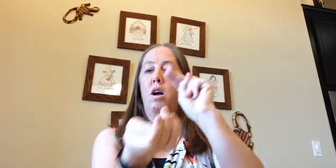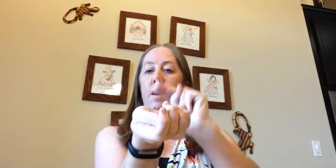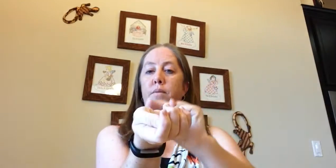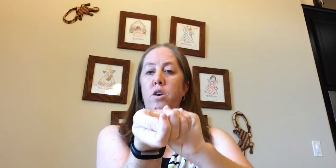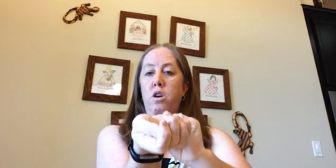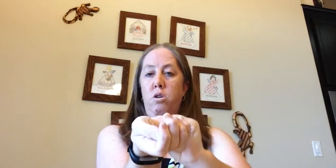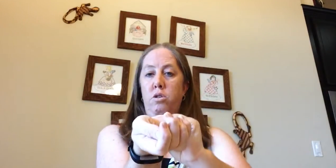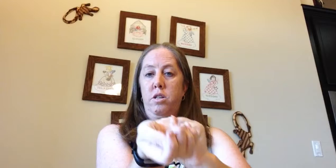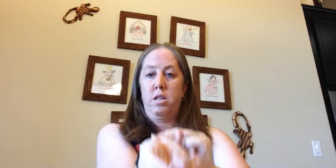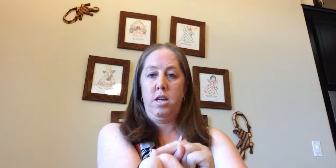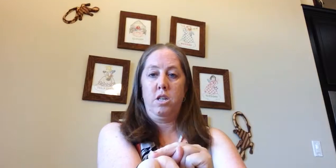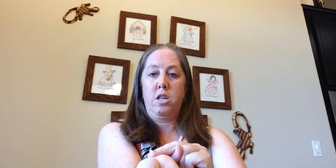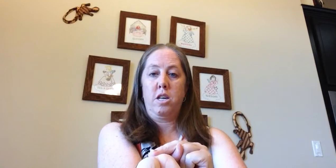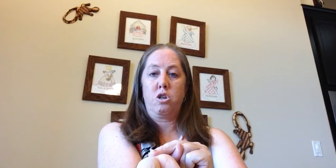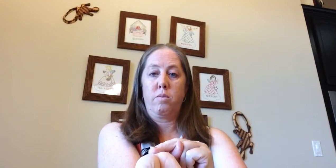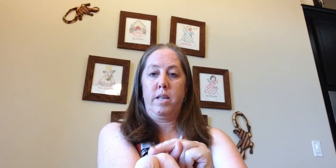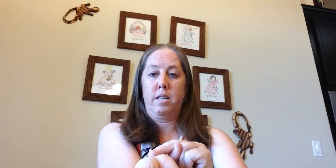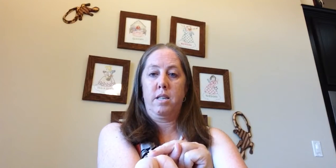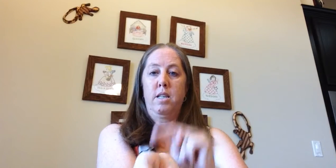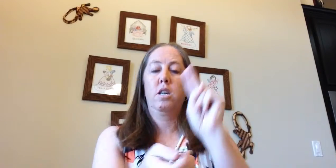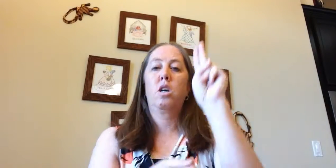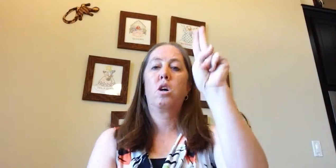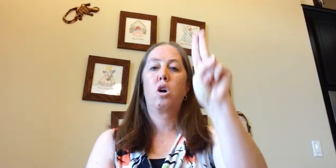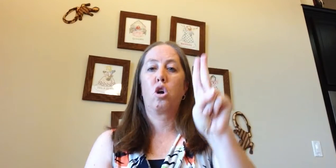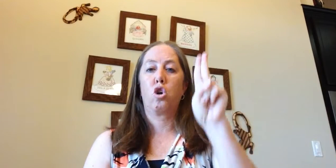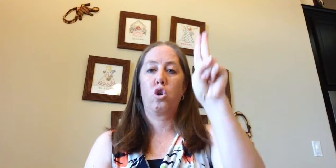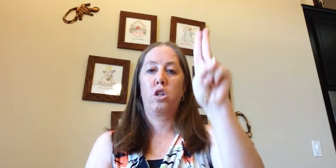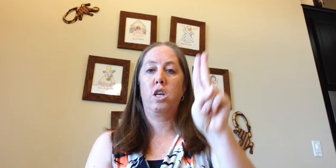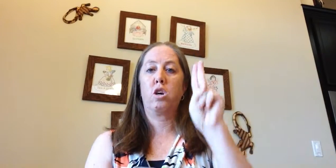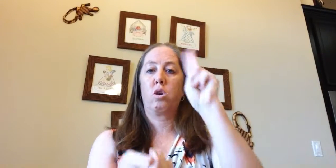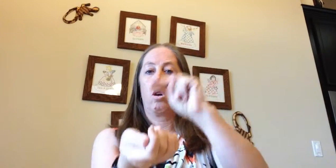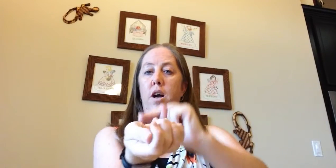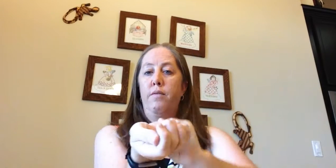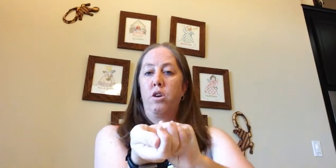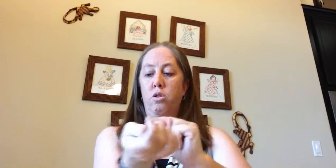of nurse, and you touch your wrist. Er the year of nurse.